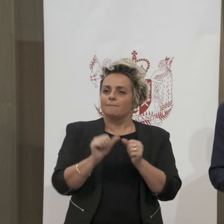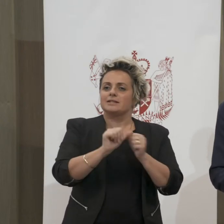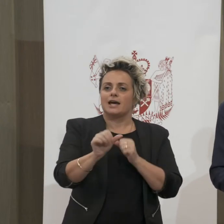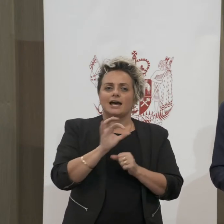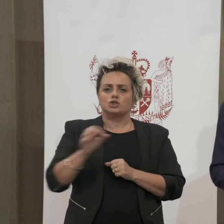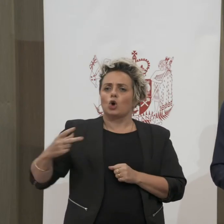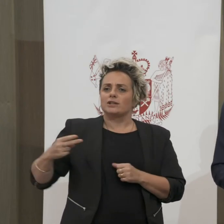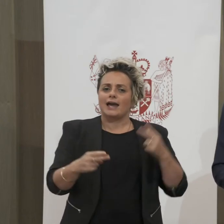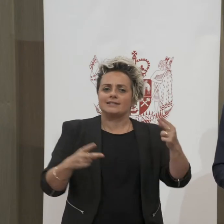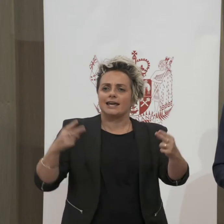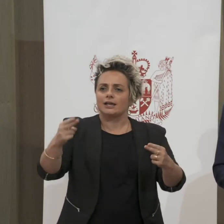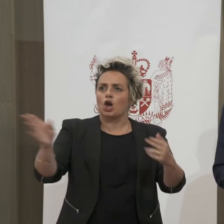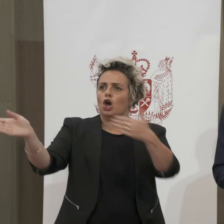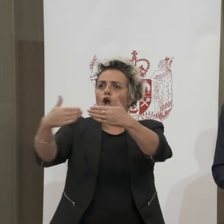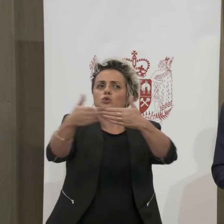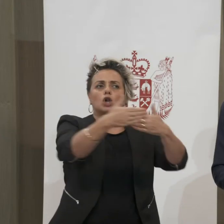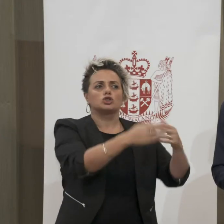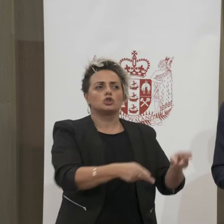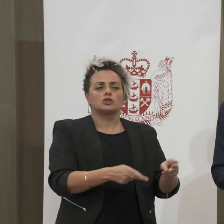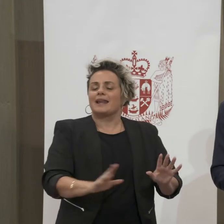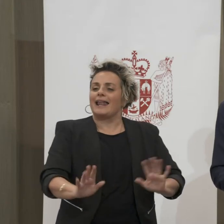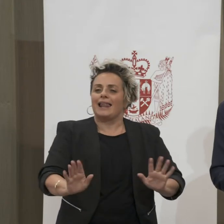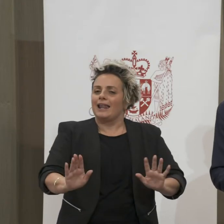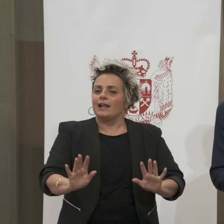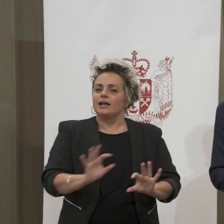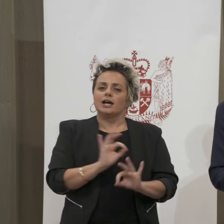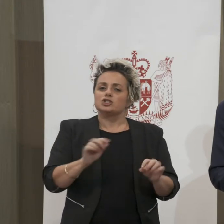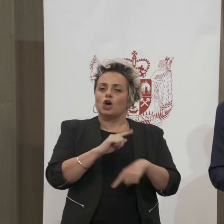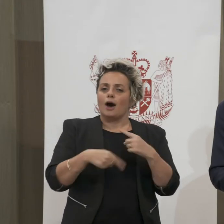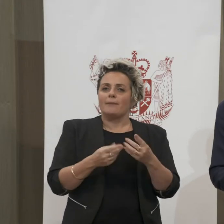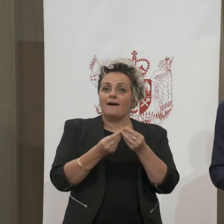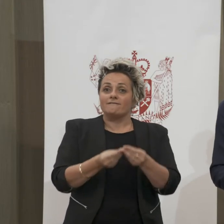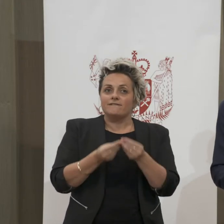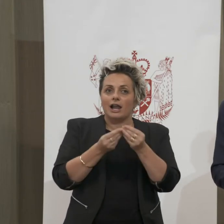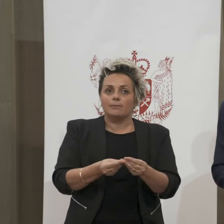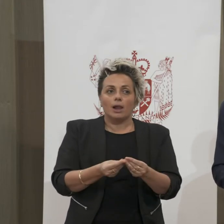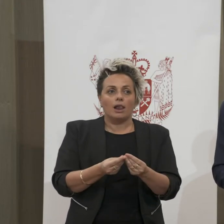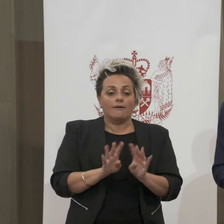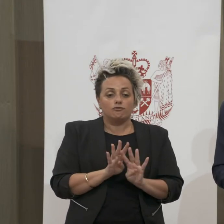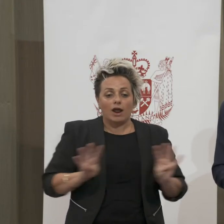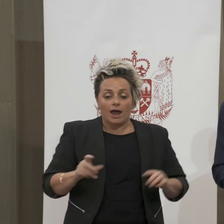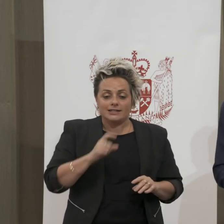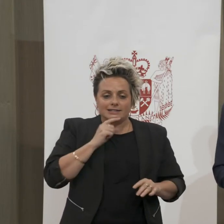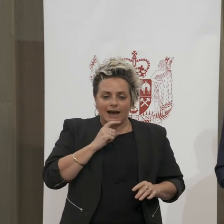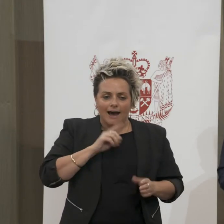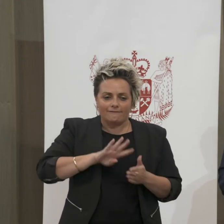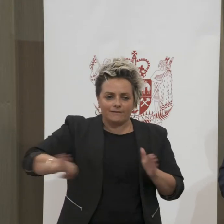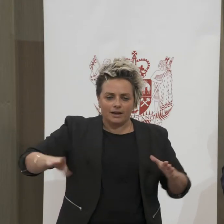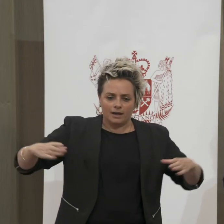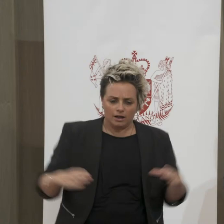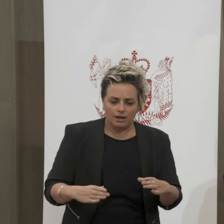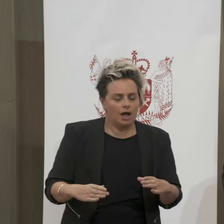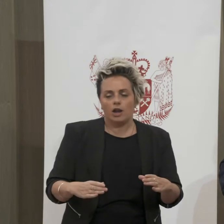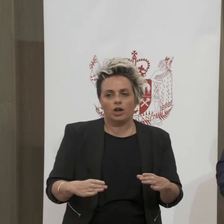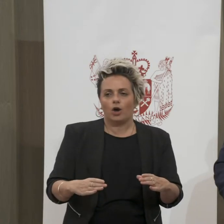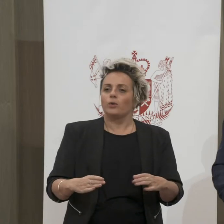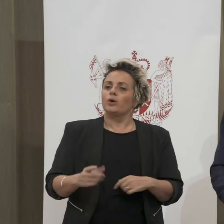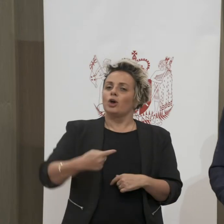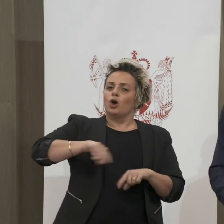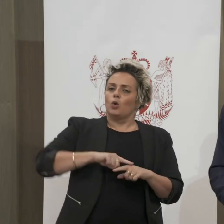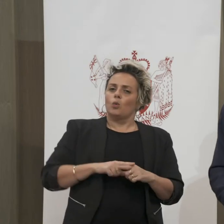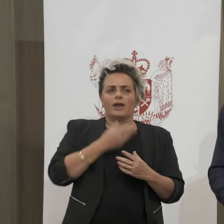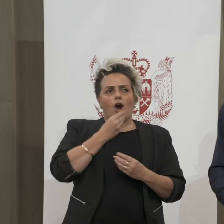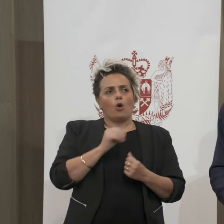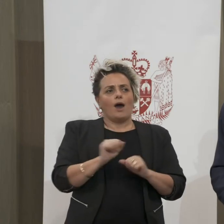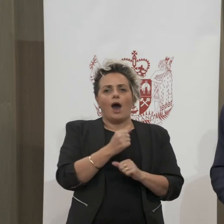cutting services or closing hospitals, nor is it about cutting valuable frontline staff. We owe it to our incredible